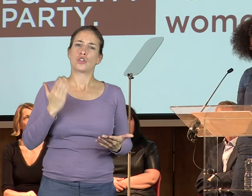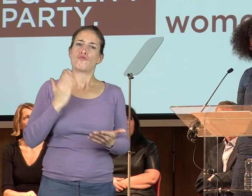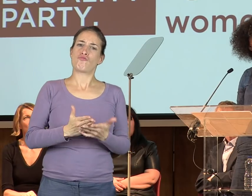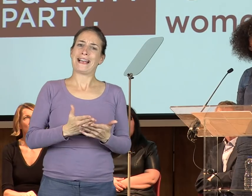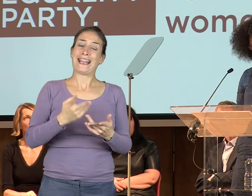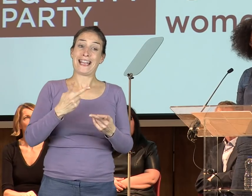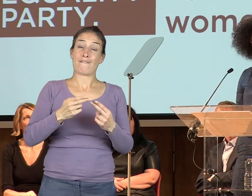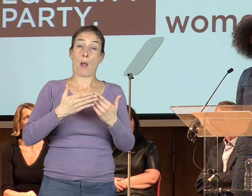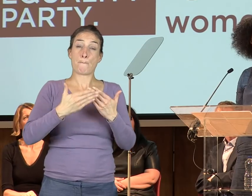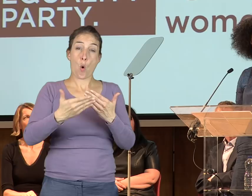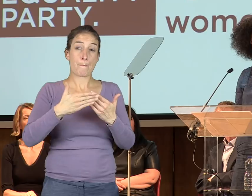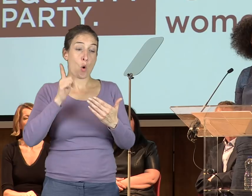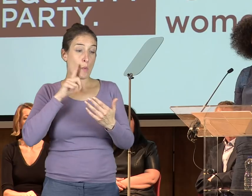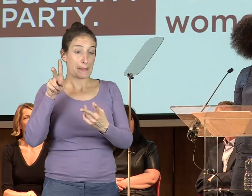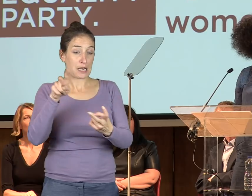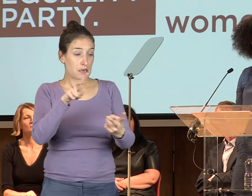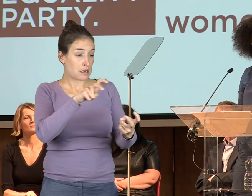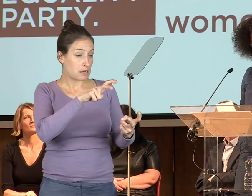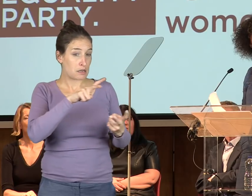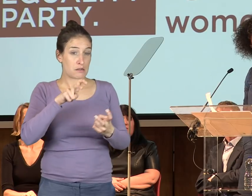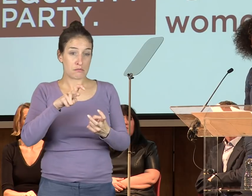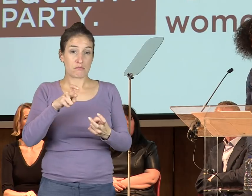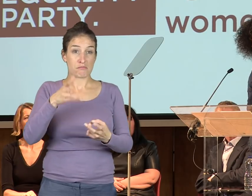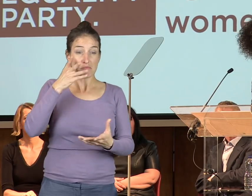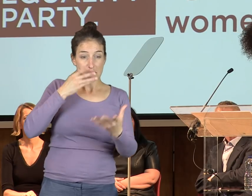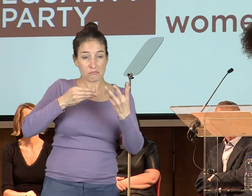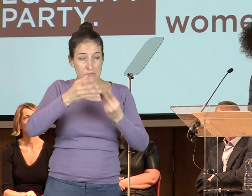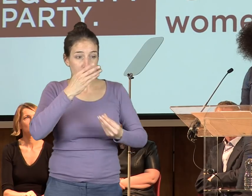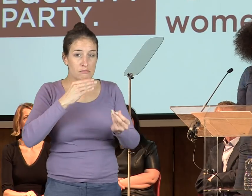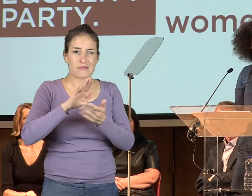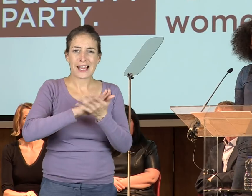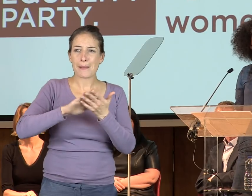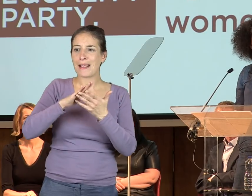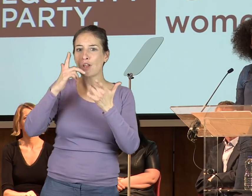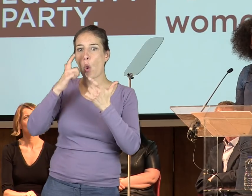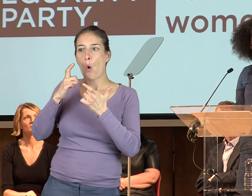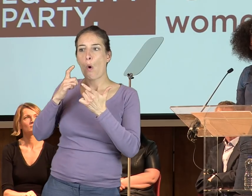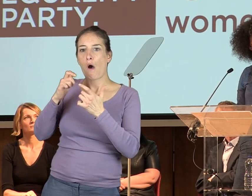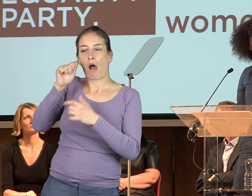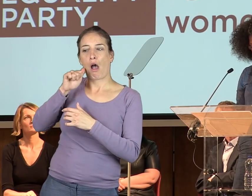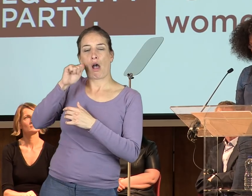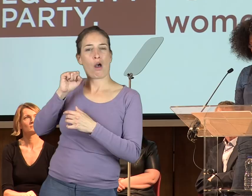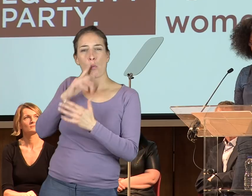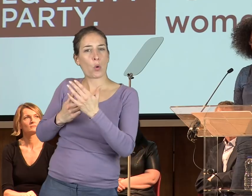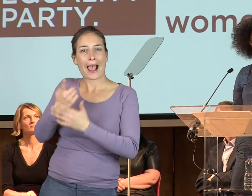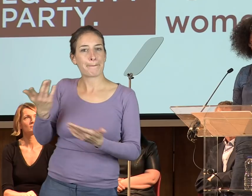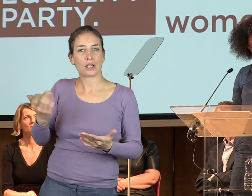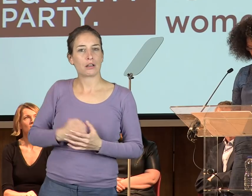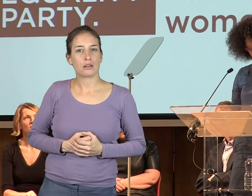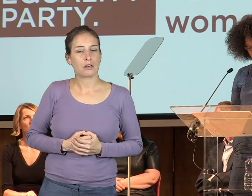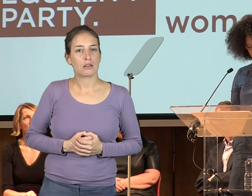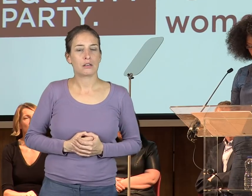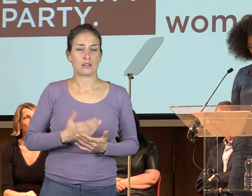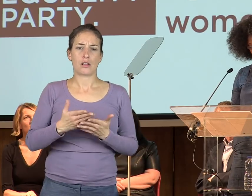voices were heard, it would be less likely for these loopholes to exist. My reasons for joining WE were intensely